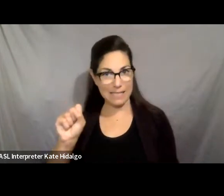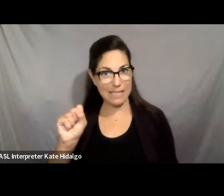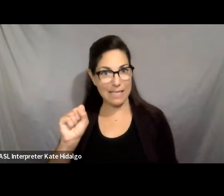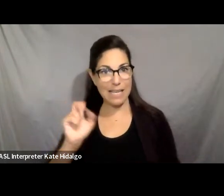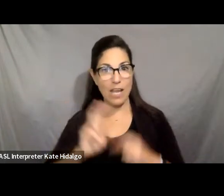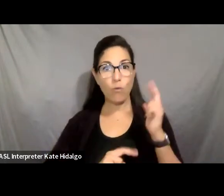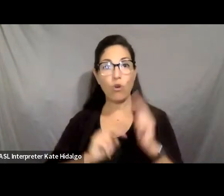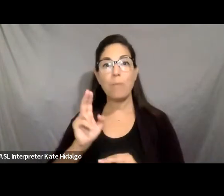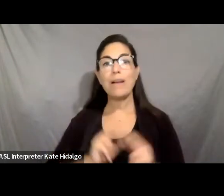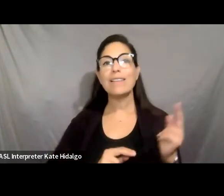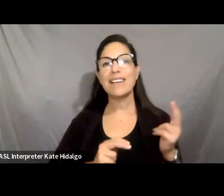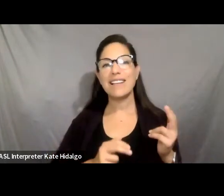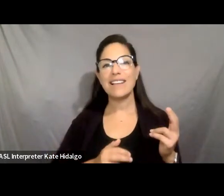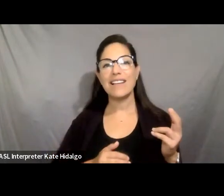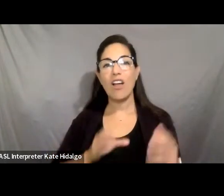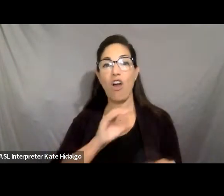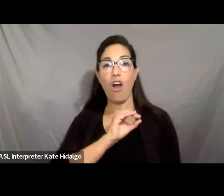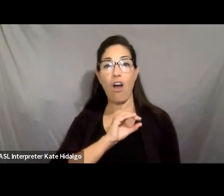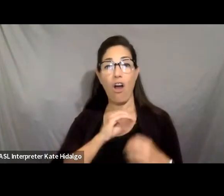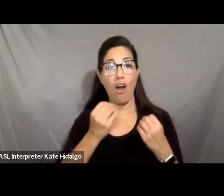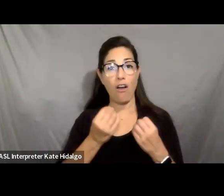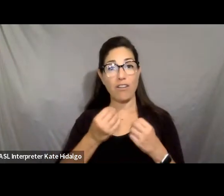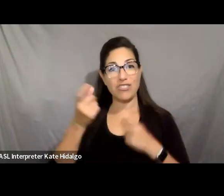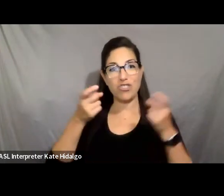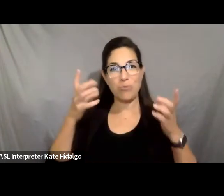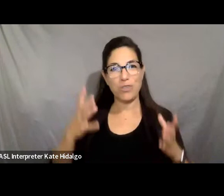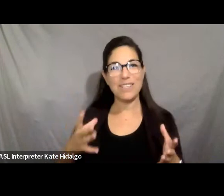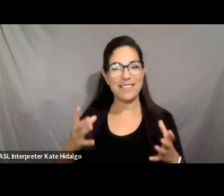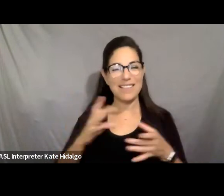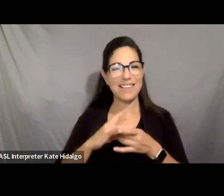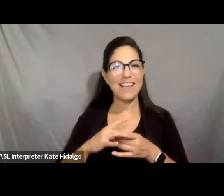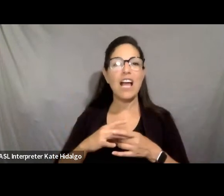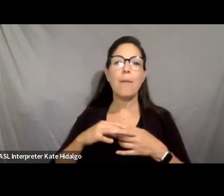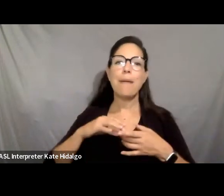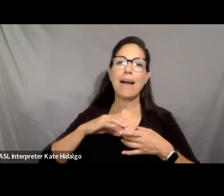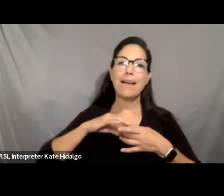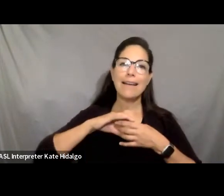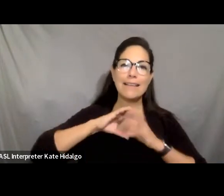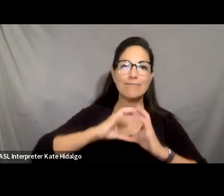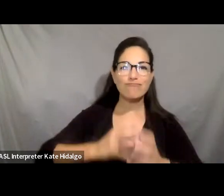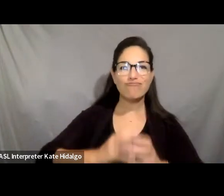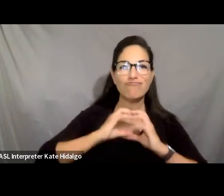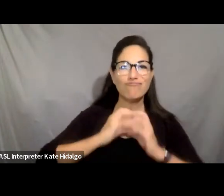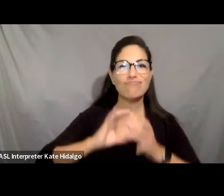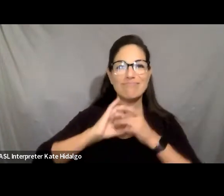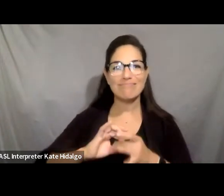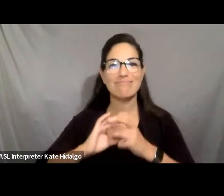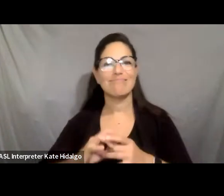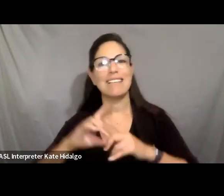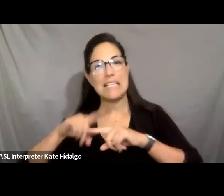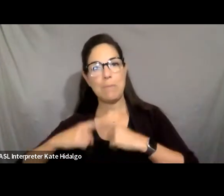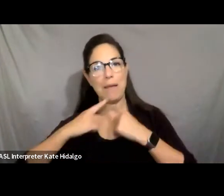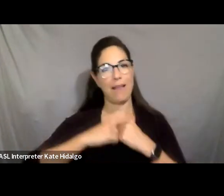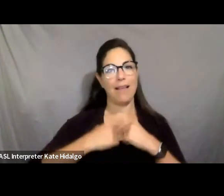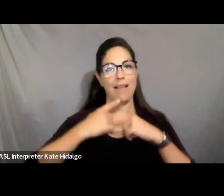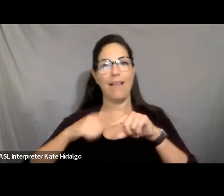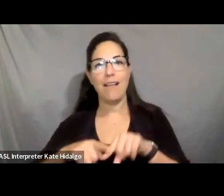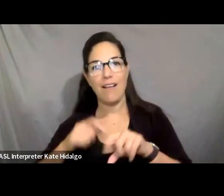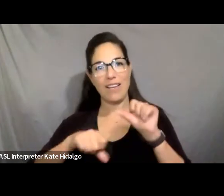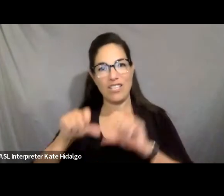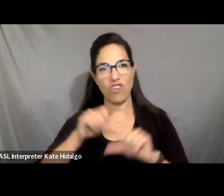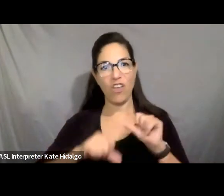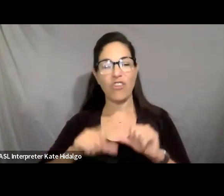off of Superintendent's idea around connectedness and interdependency. And we're going to talk